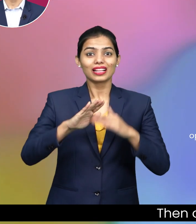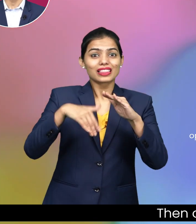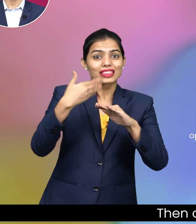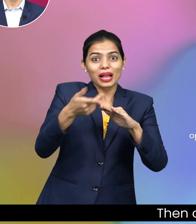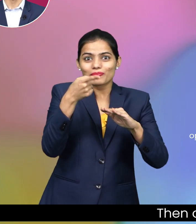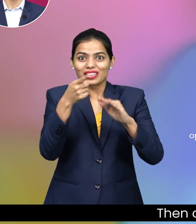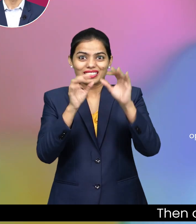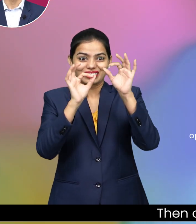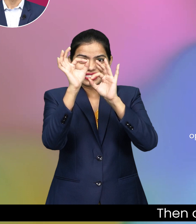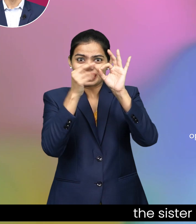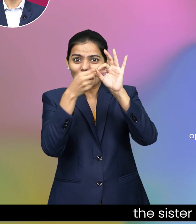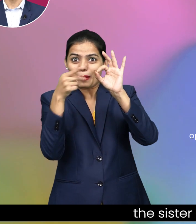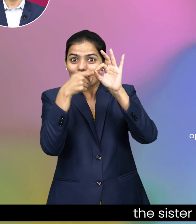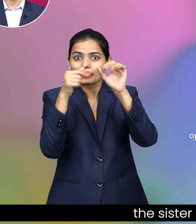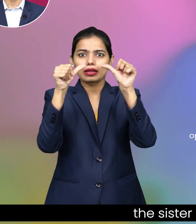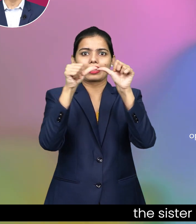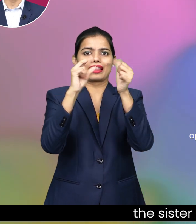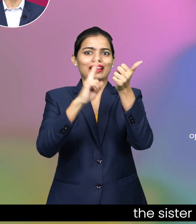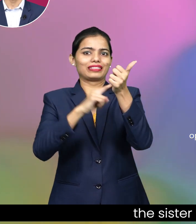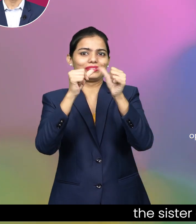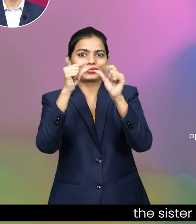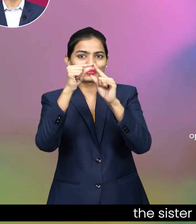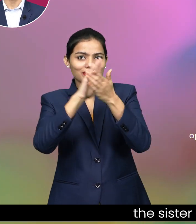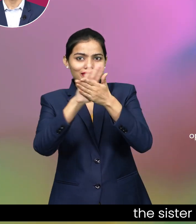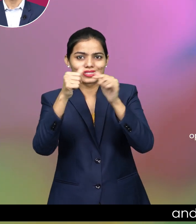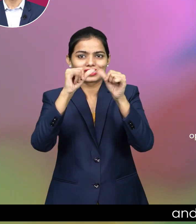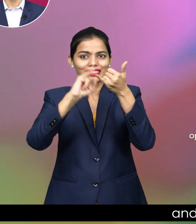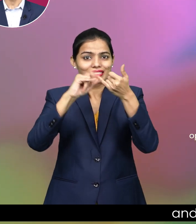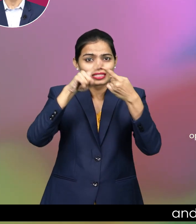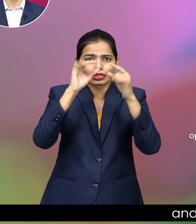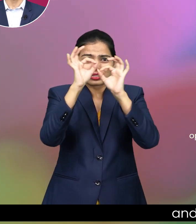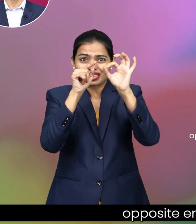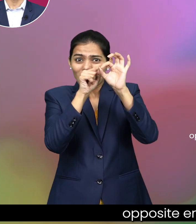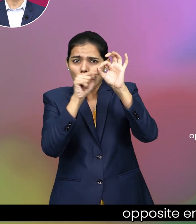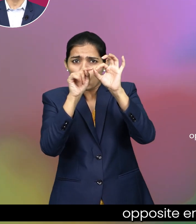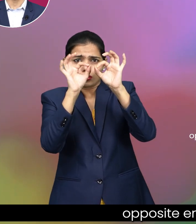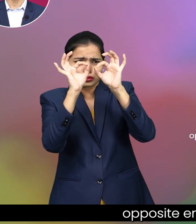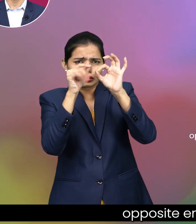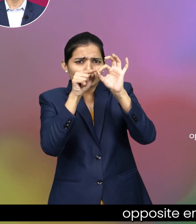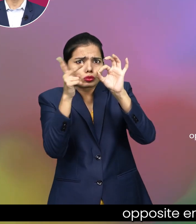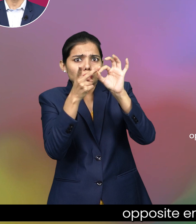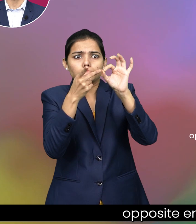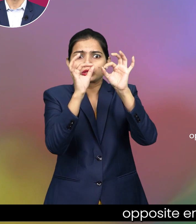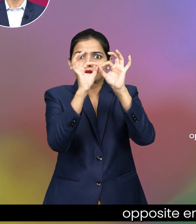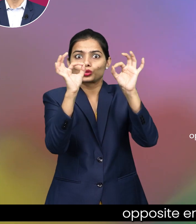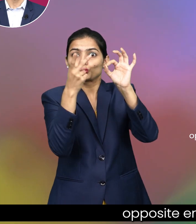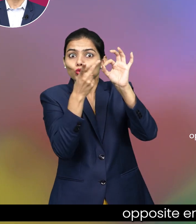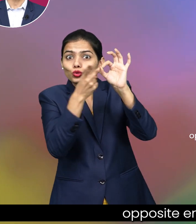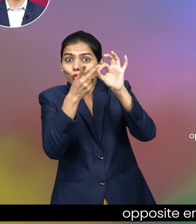Then comes anaphase. The sister chromatids separate and move towards opposite ends of the